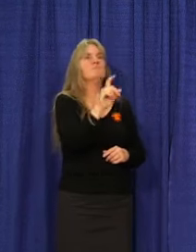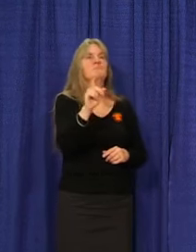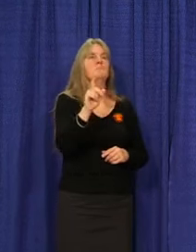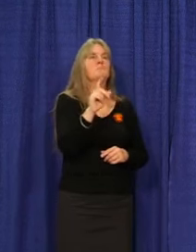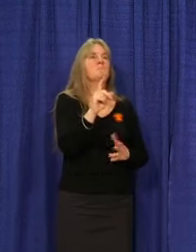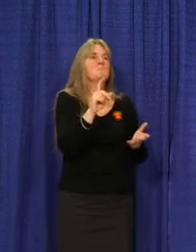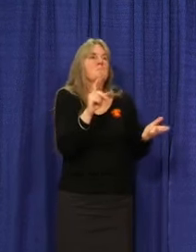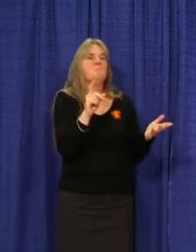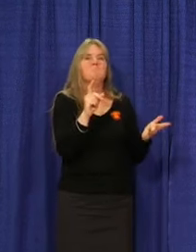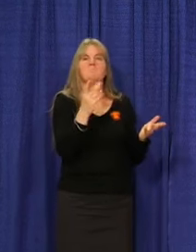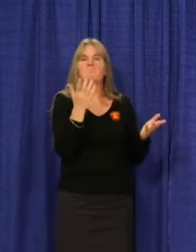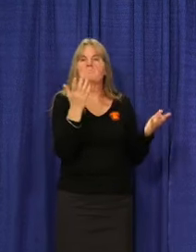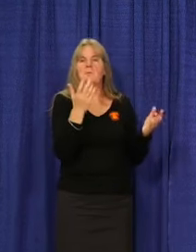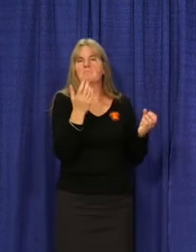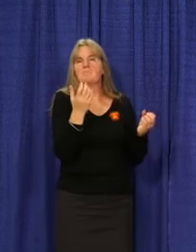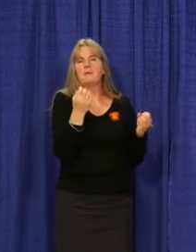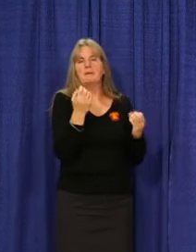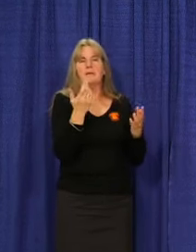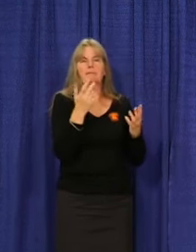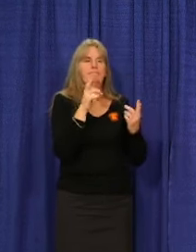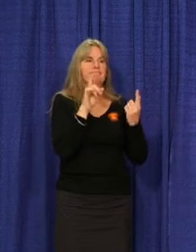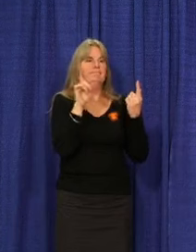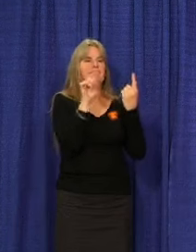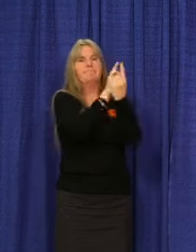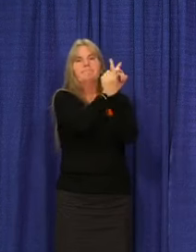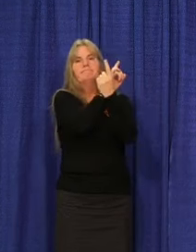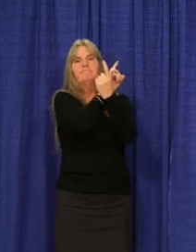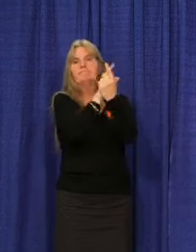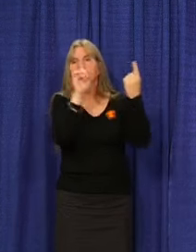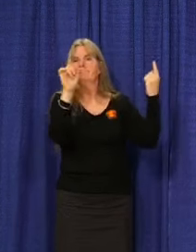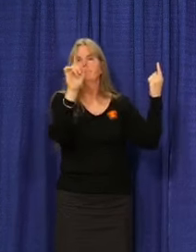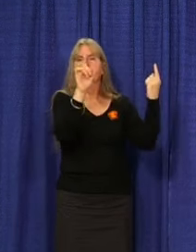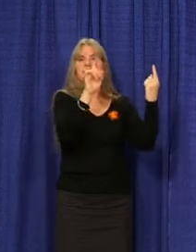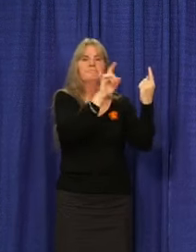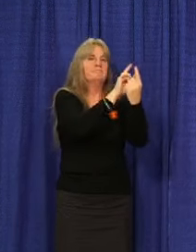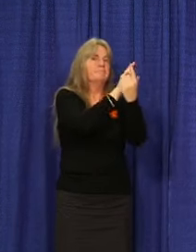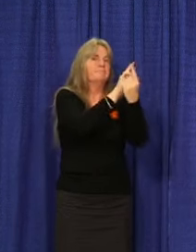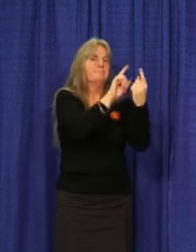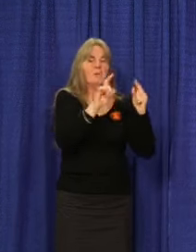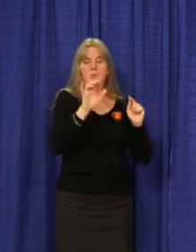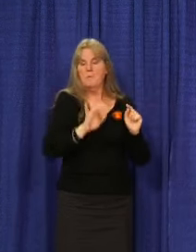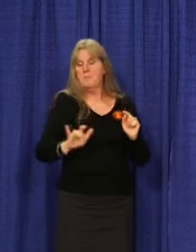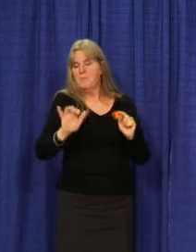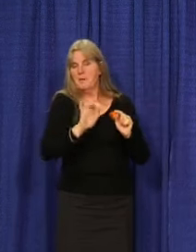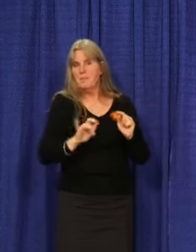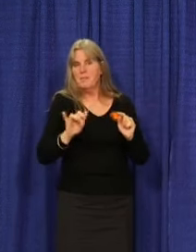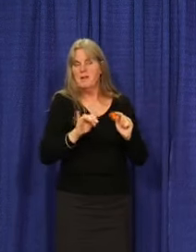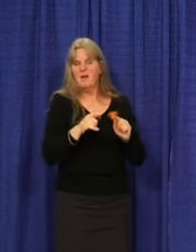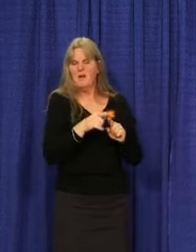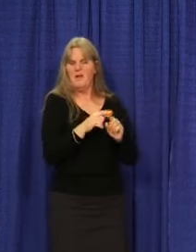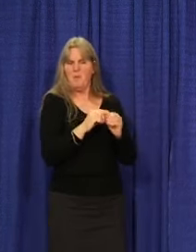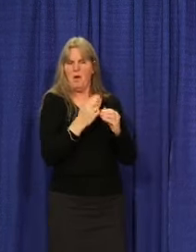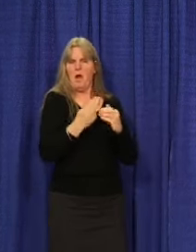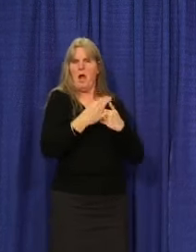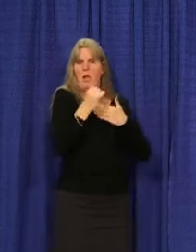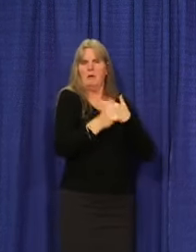were, perhaps numerous interactions within that, then that might be something that we say, well, that's a higher